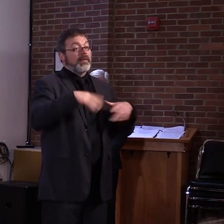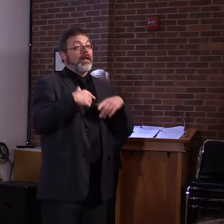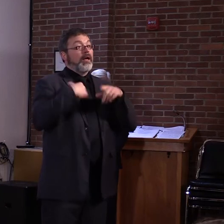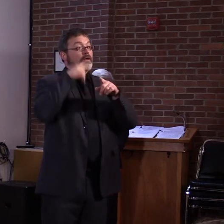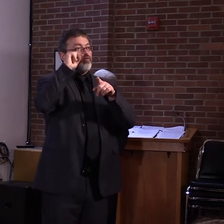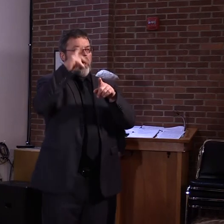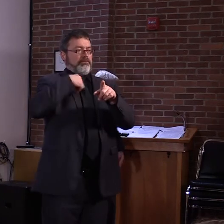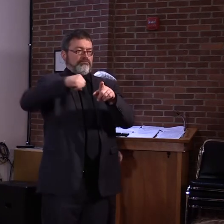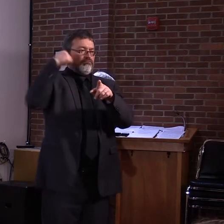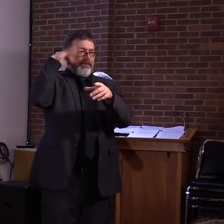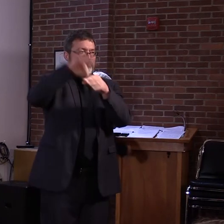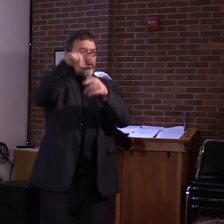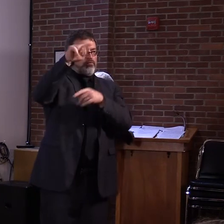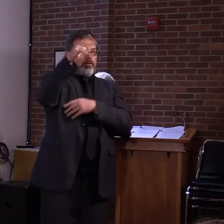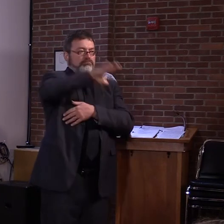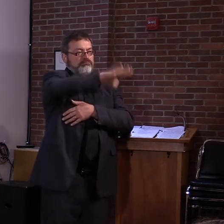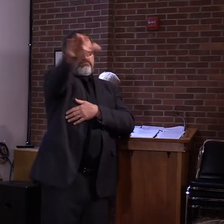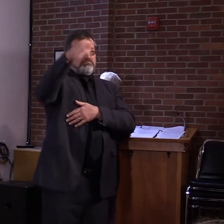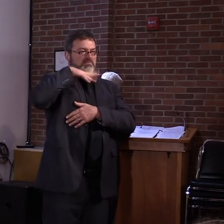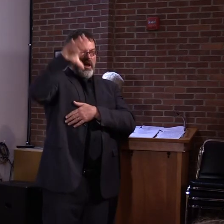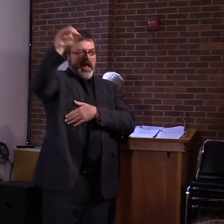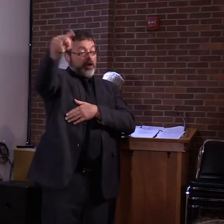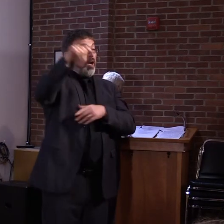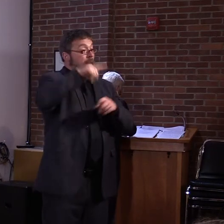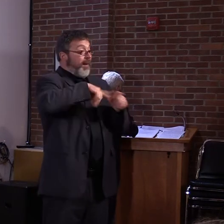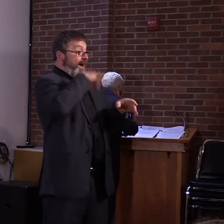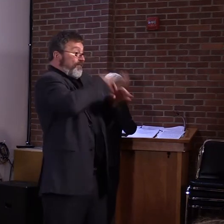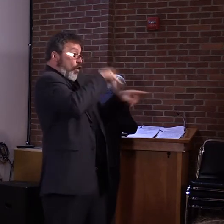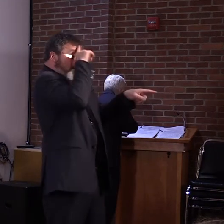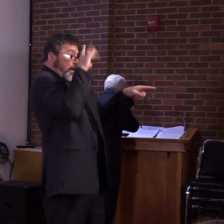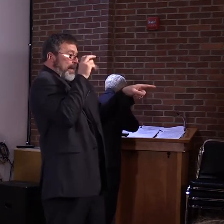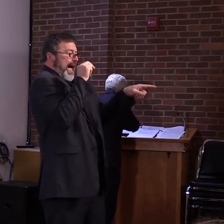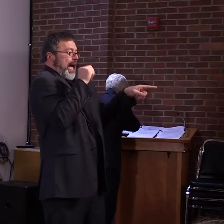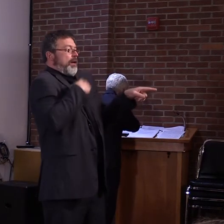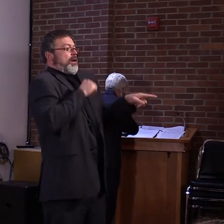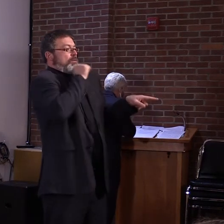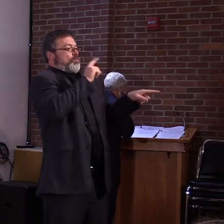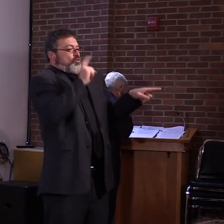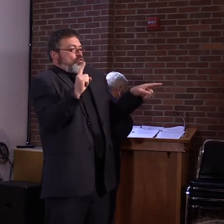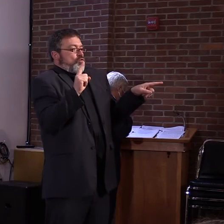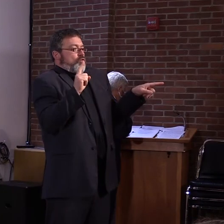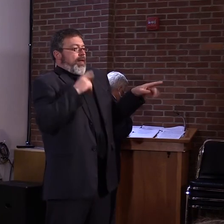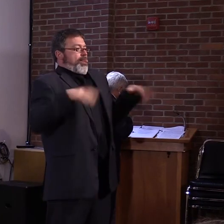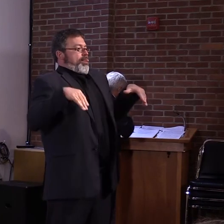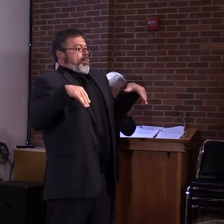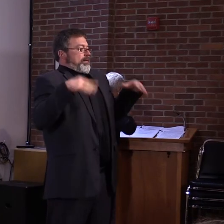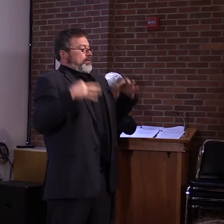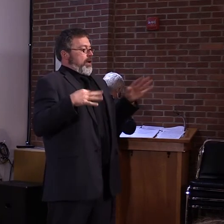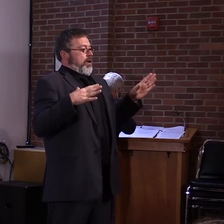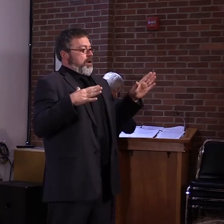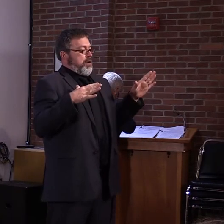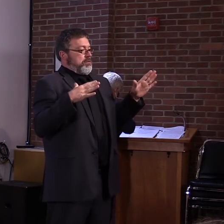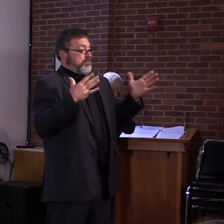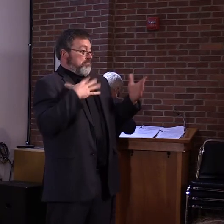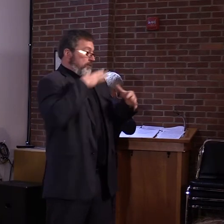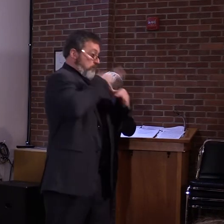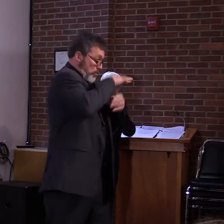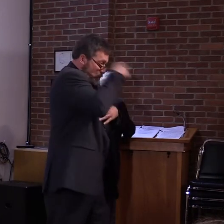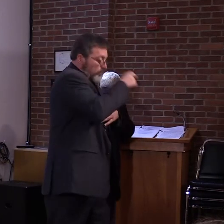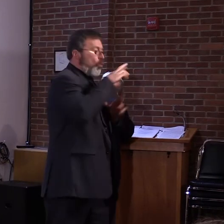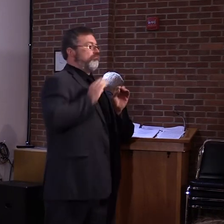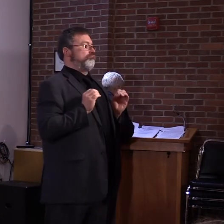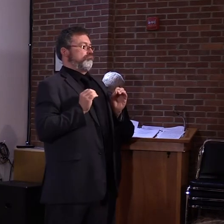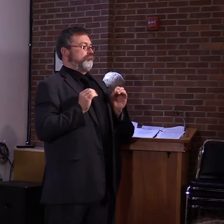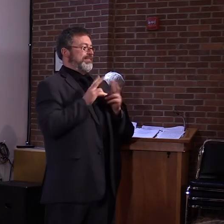That's it. Well, thank you very much for tuning in again. We'll see you on Tuesday. And again, have